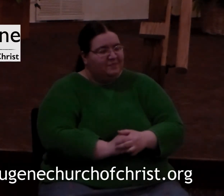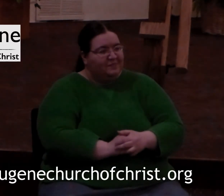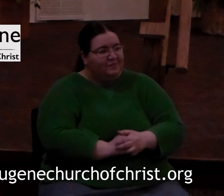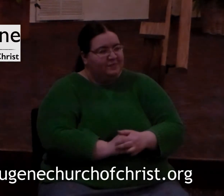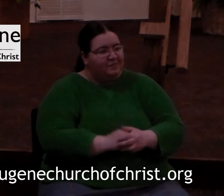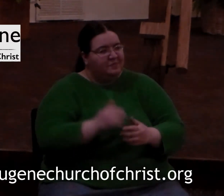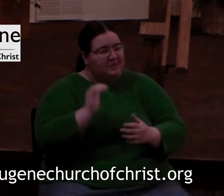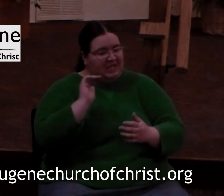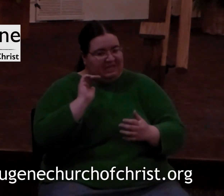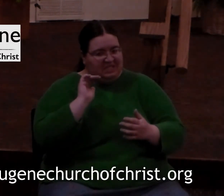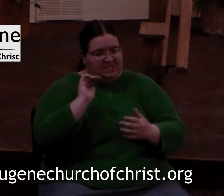hit myself multiple times.